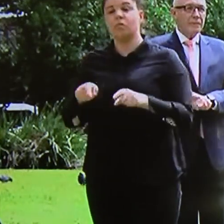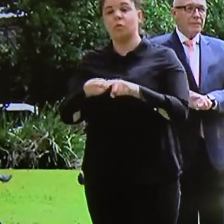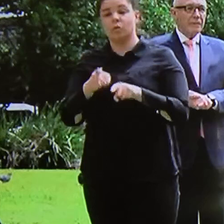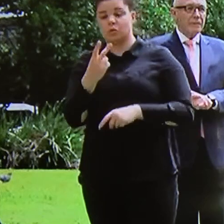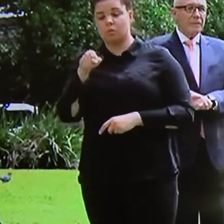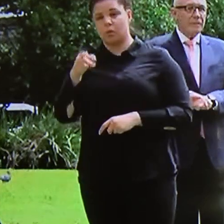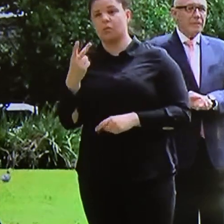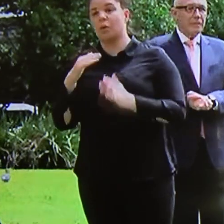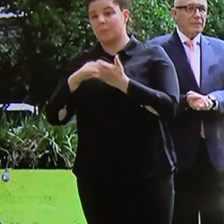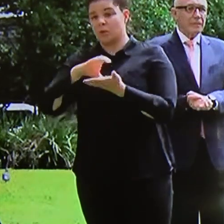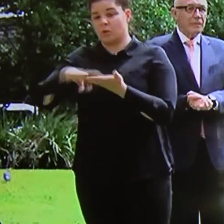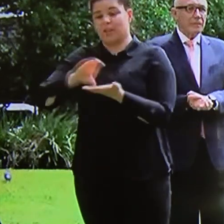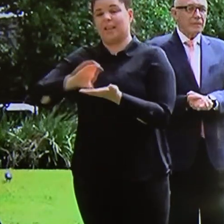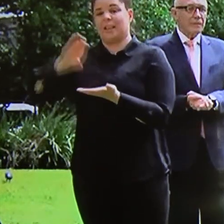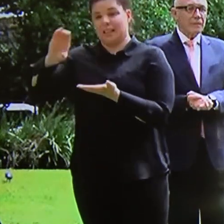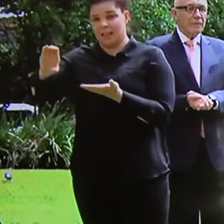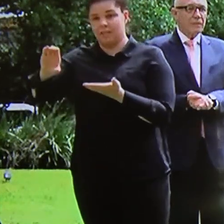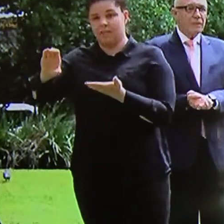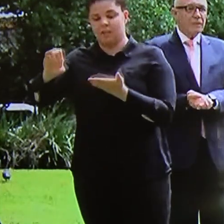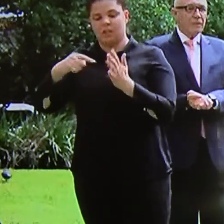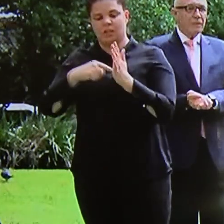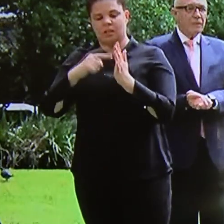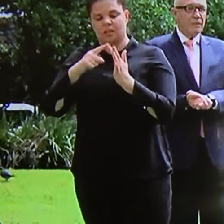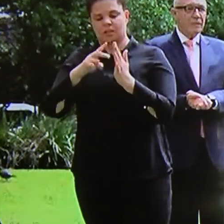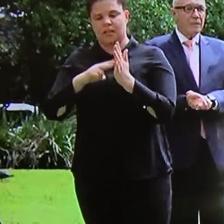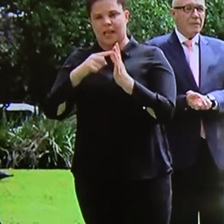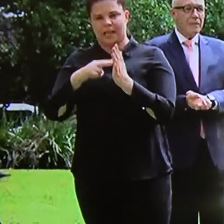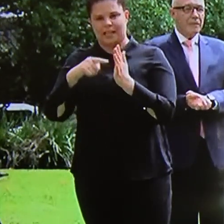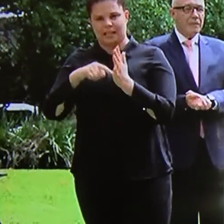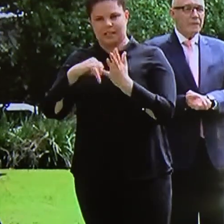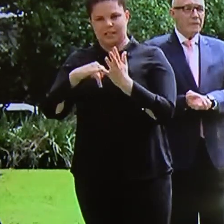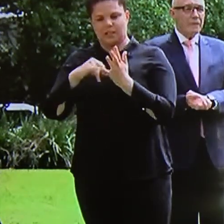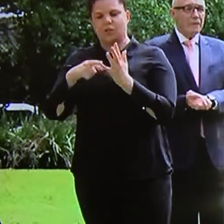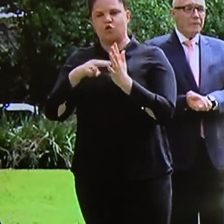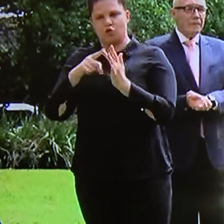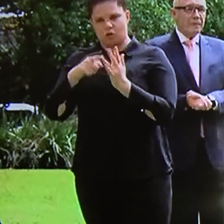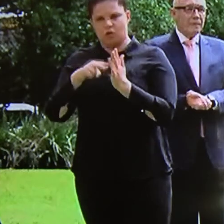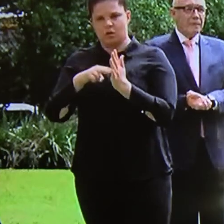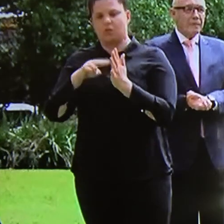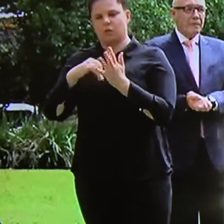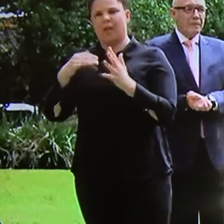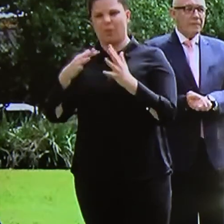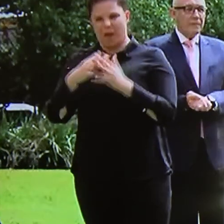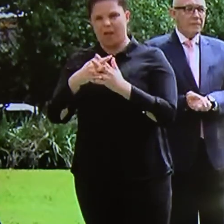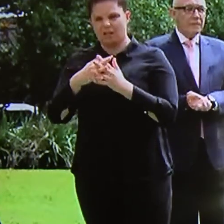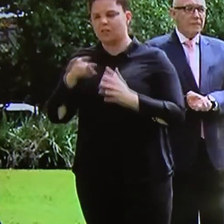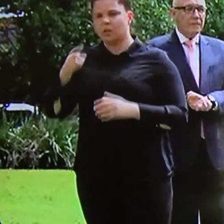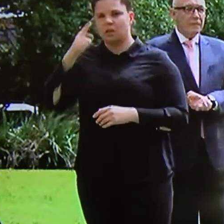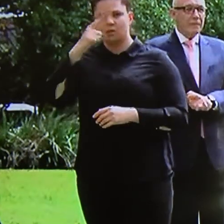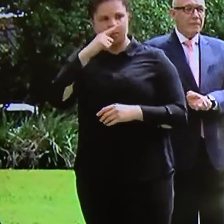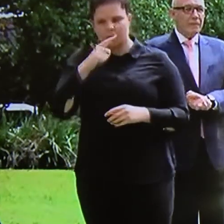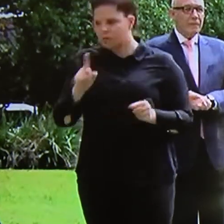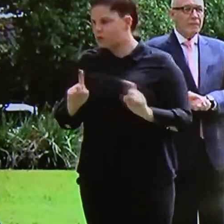Wales to immediately resource them to answer questions and support tenants when they have those